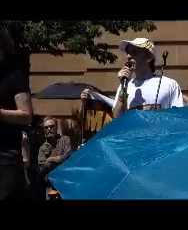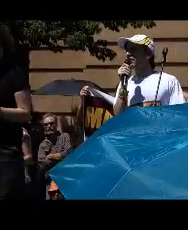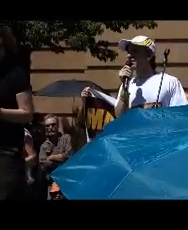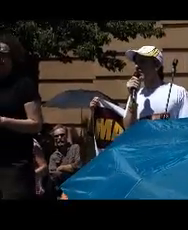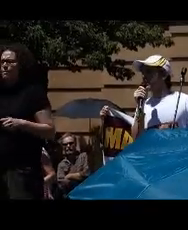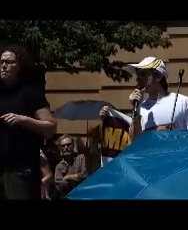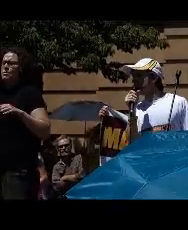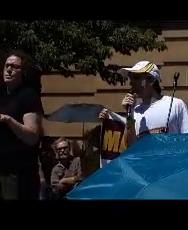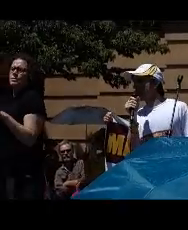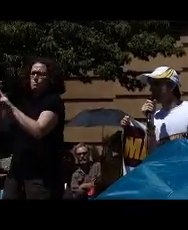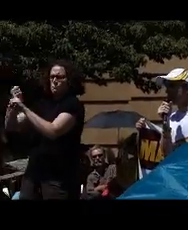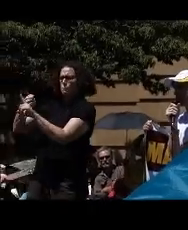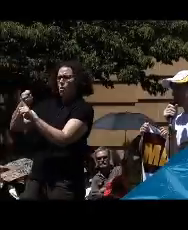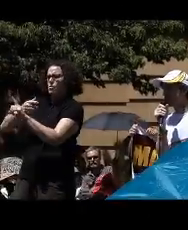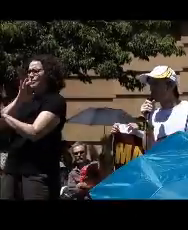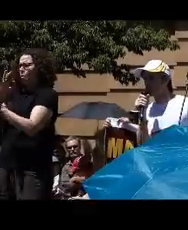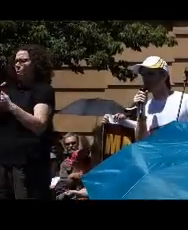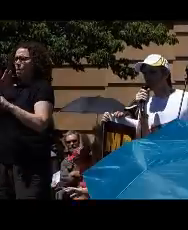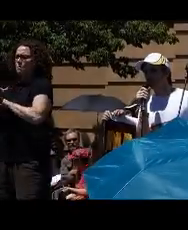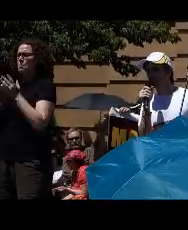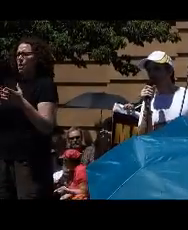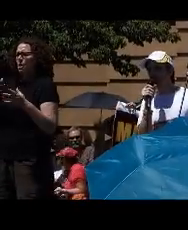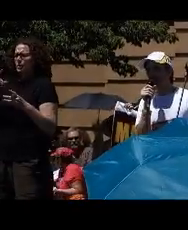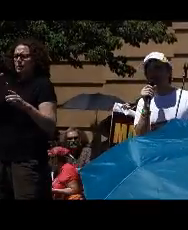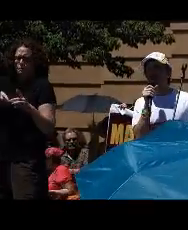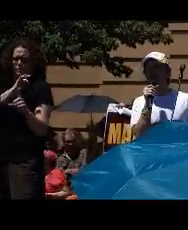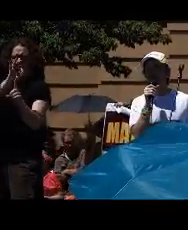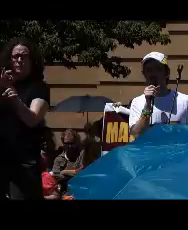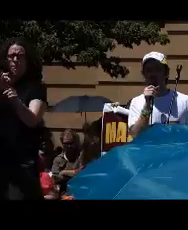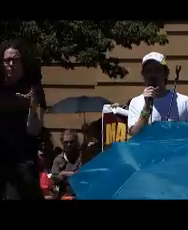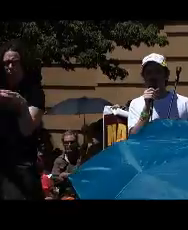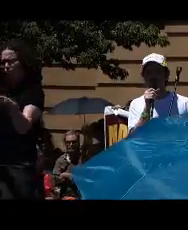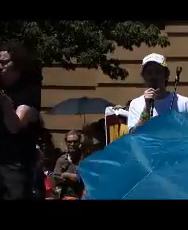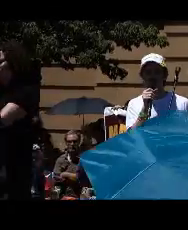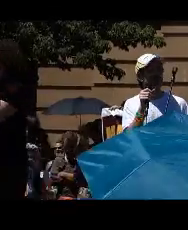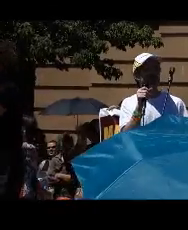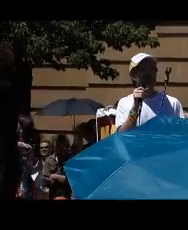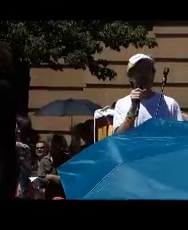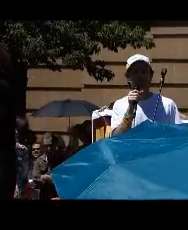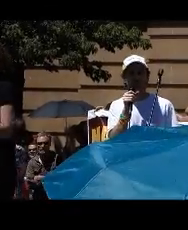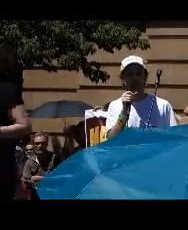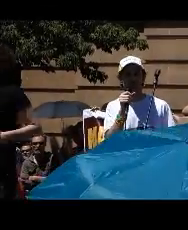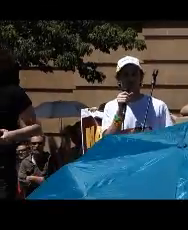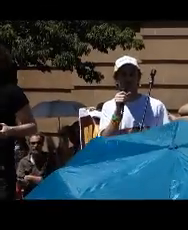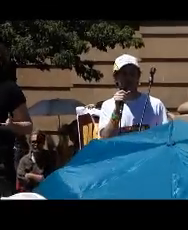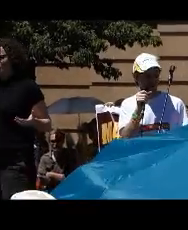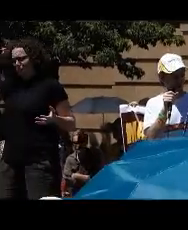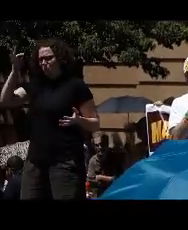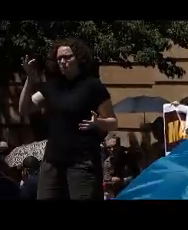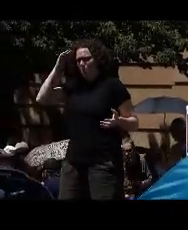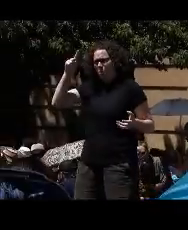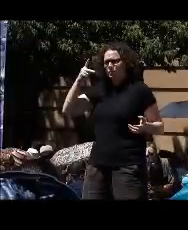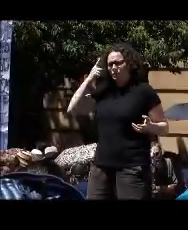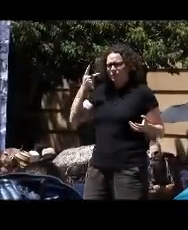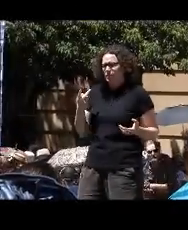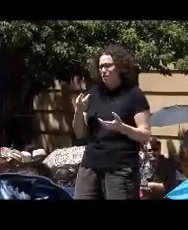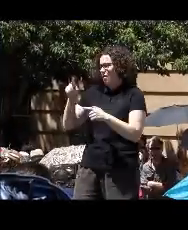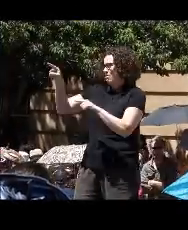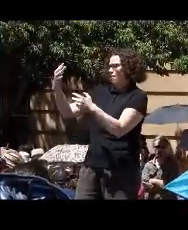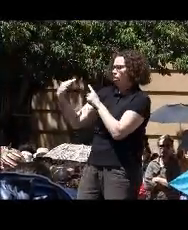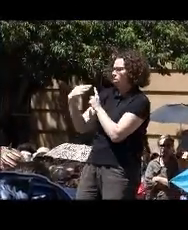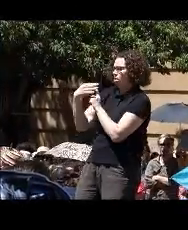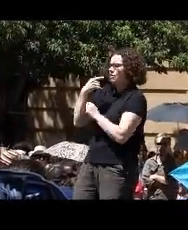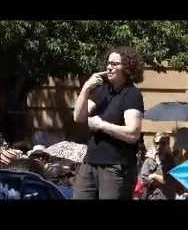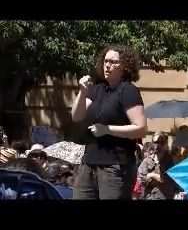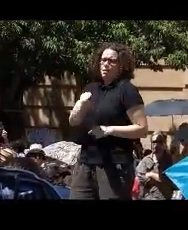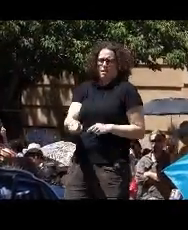This protest isn't about party politics. As much as the critics want to say, as much as they want to believe it, it's not true. We